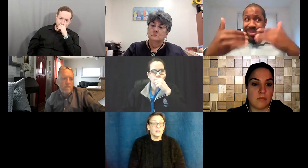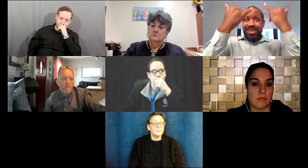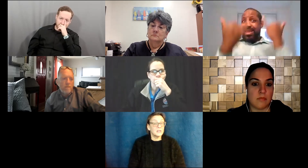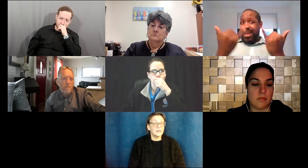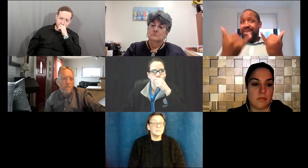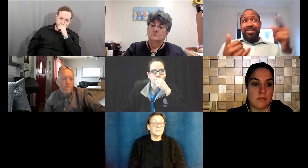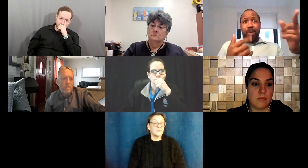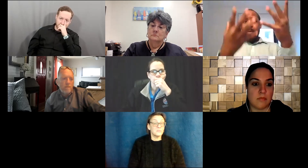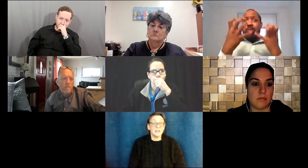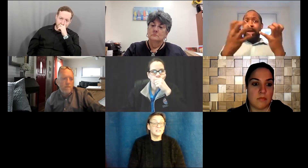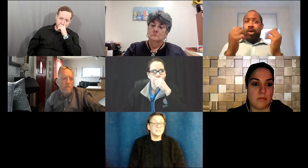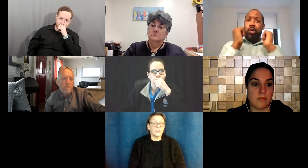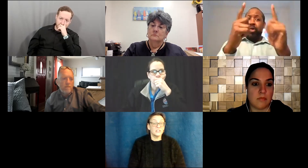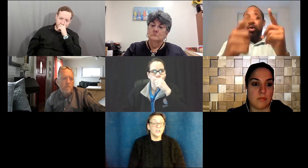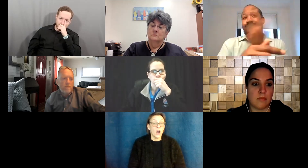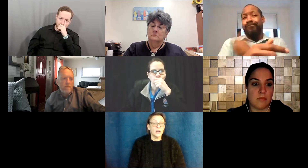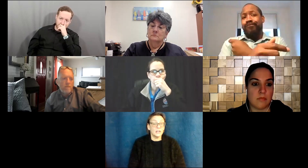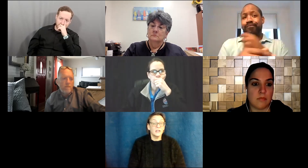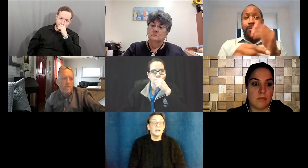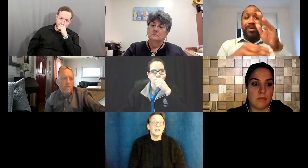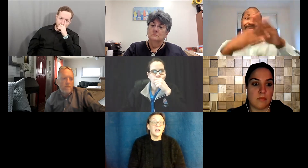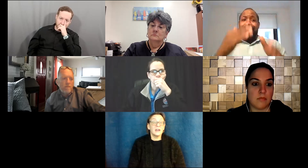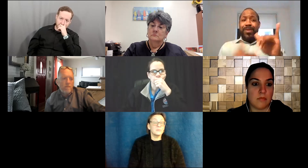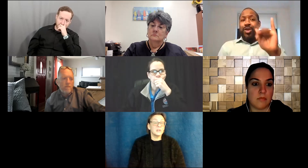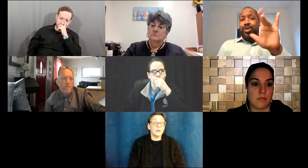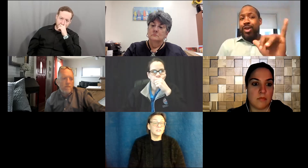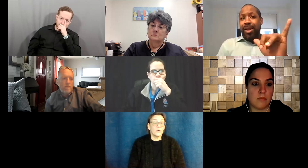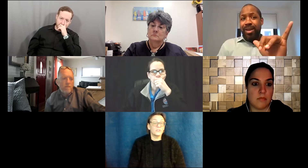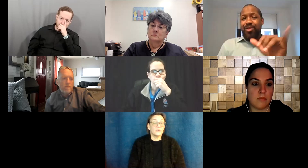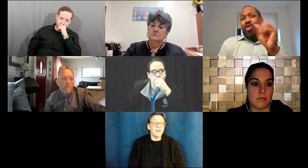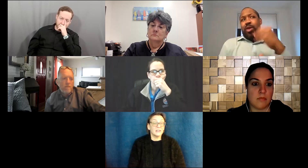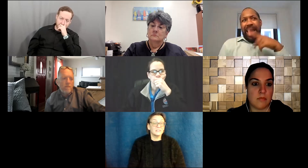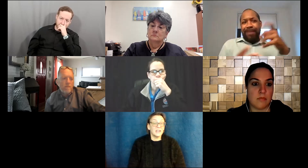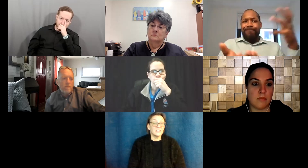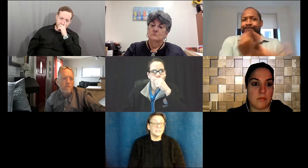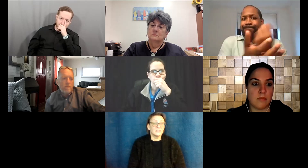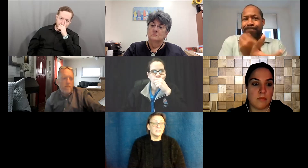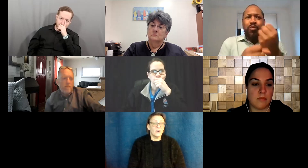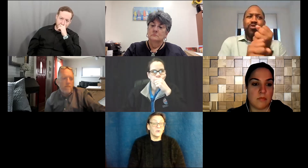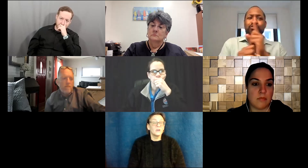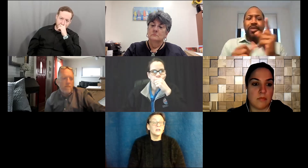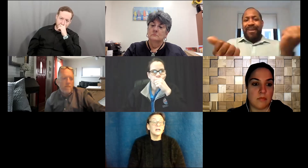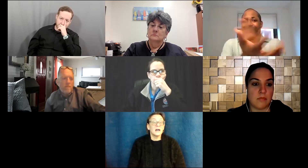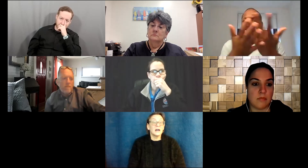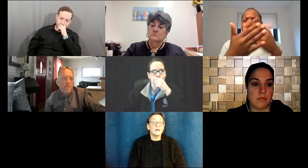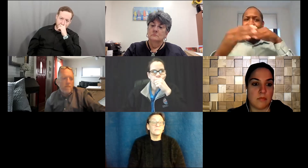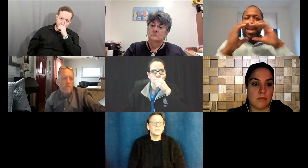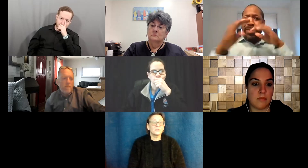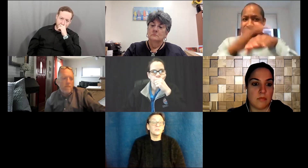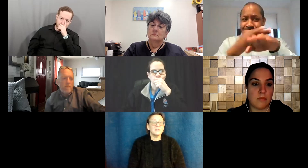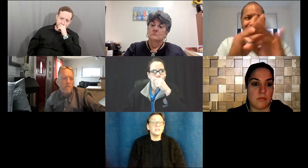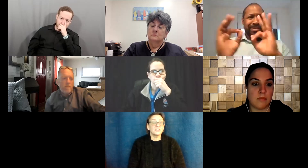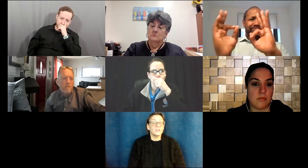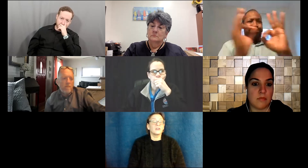out because, you know, the process has already started and everybody wants to go get their vaccinations. So, you